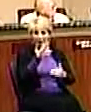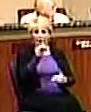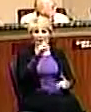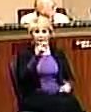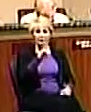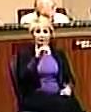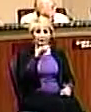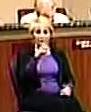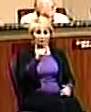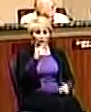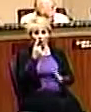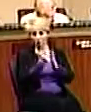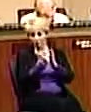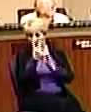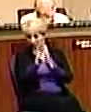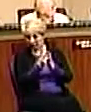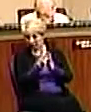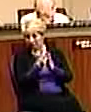about an hour and a half, 2 hours.